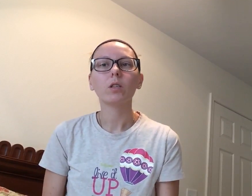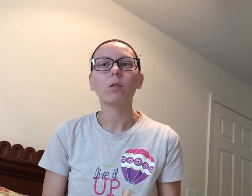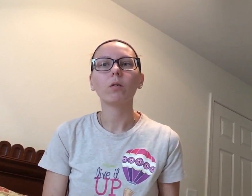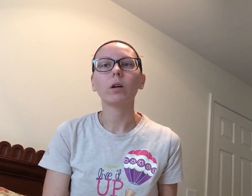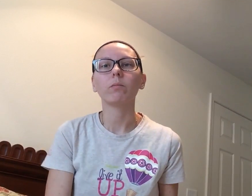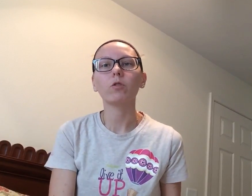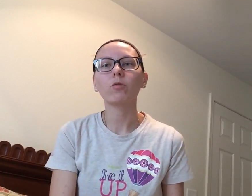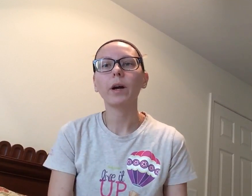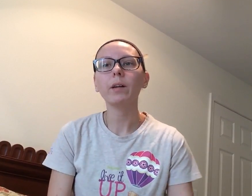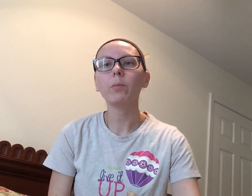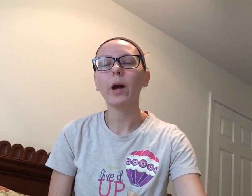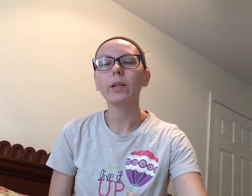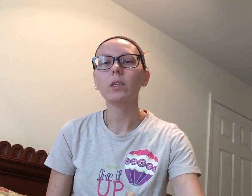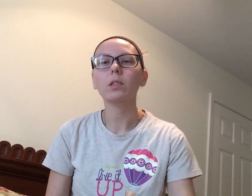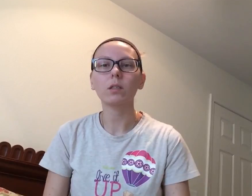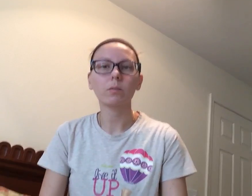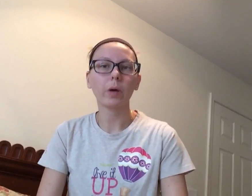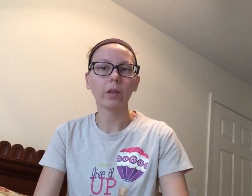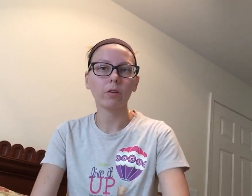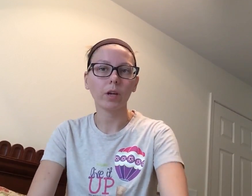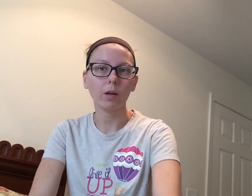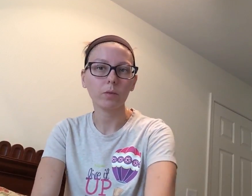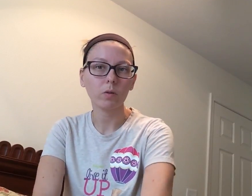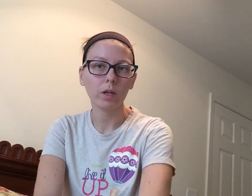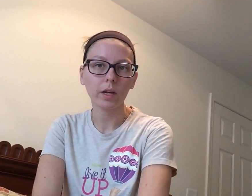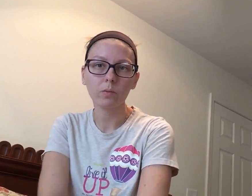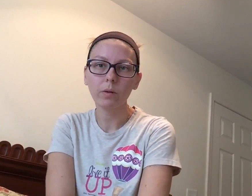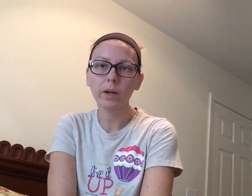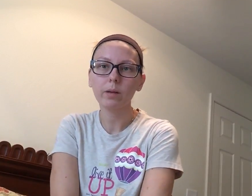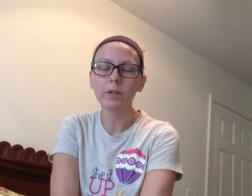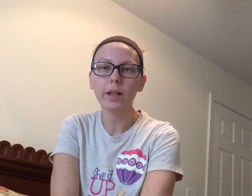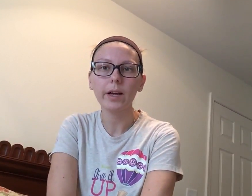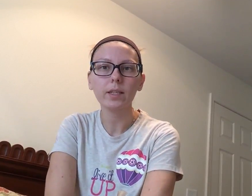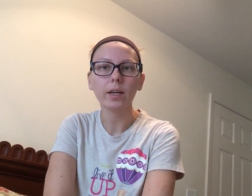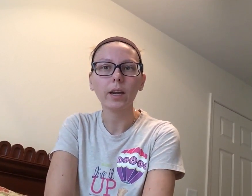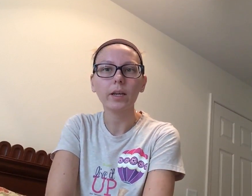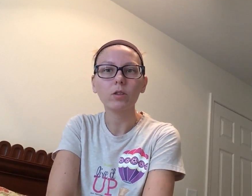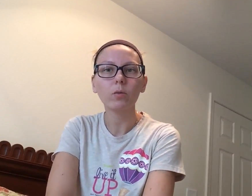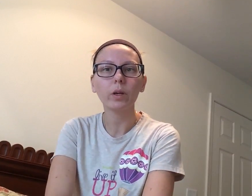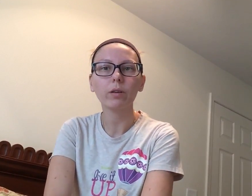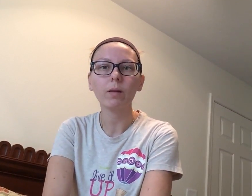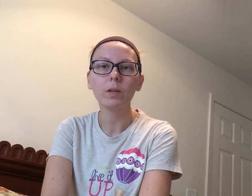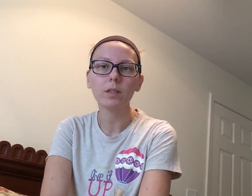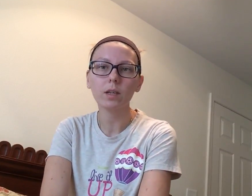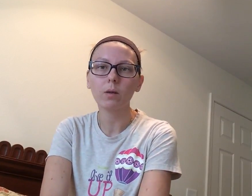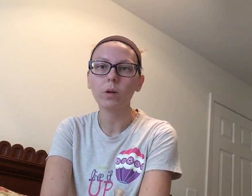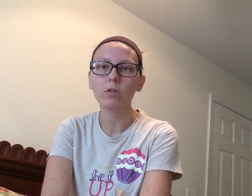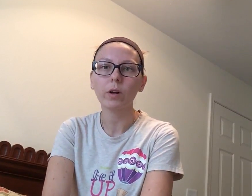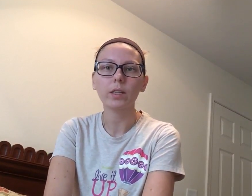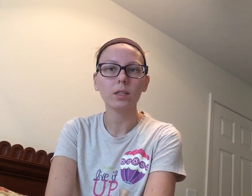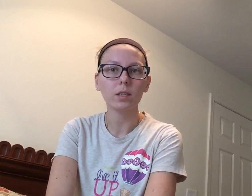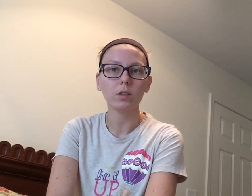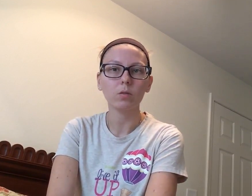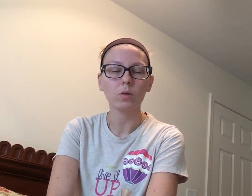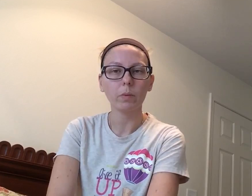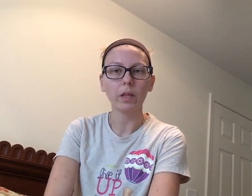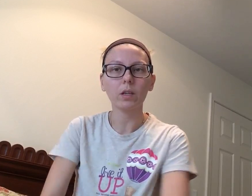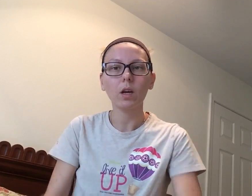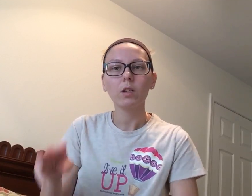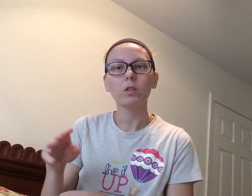So try to practice spelling your name so that next week when I come to class, I can ask you what your name is and I want to try to see you spell it. So